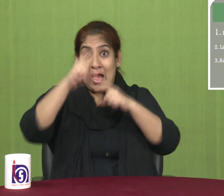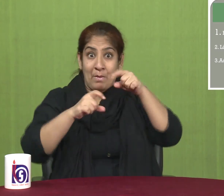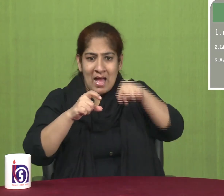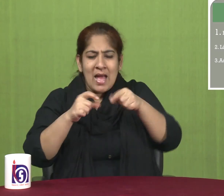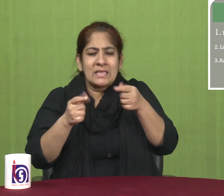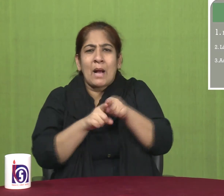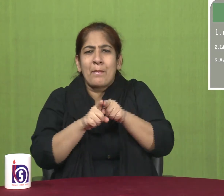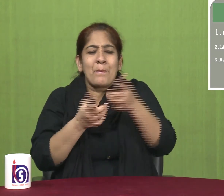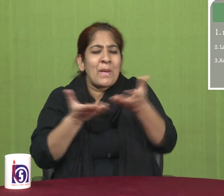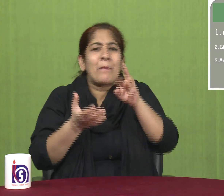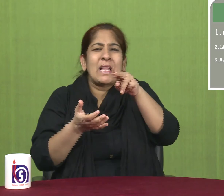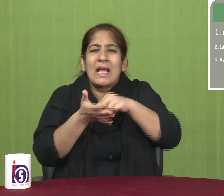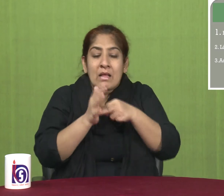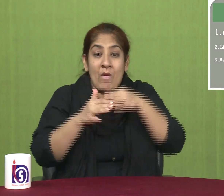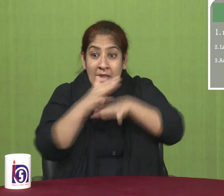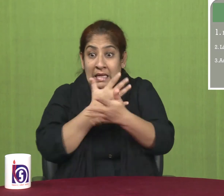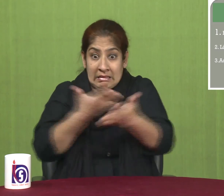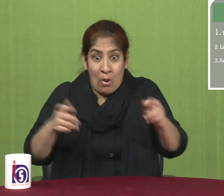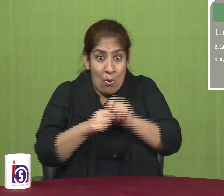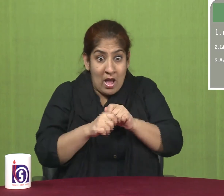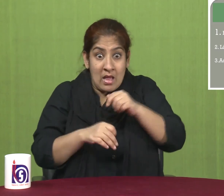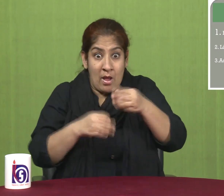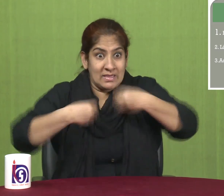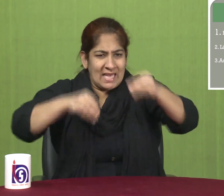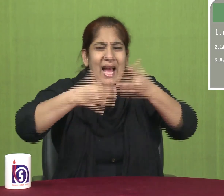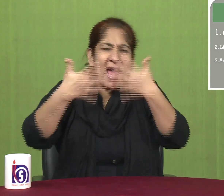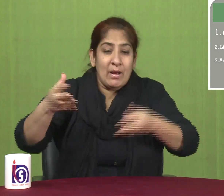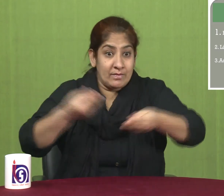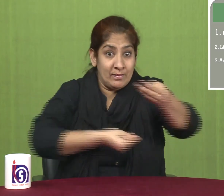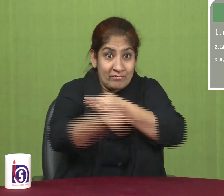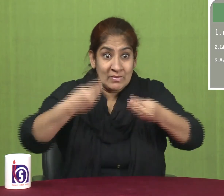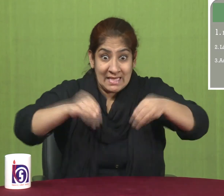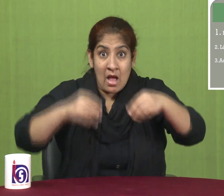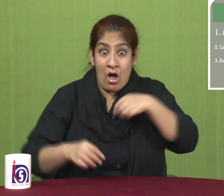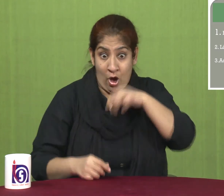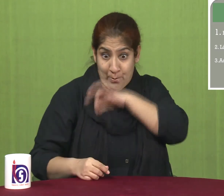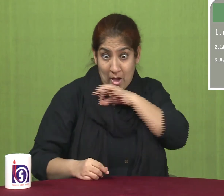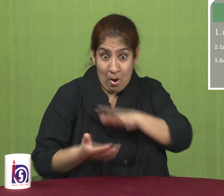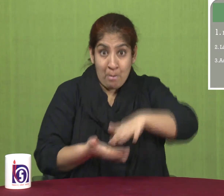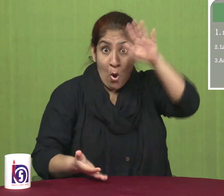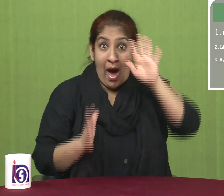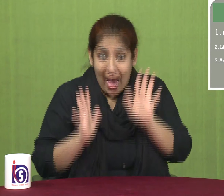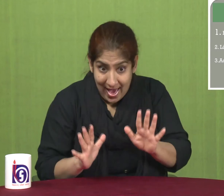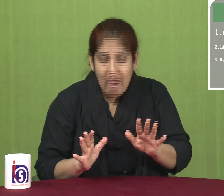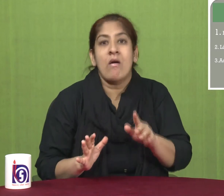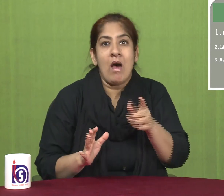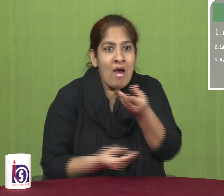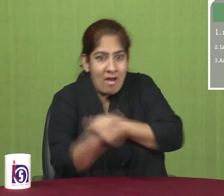Access to capital market. When one is having a good profit in